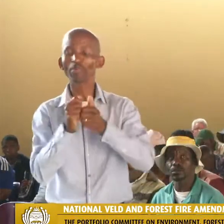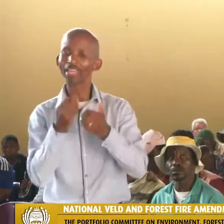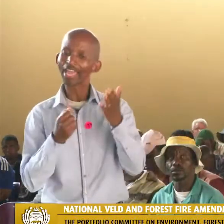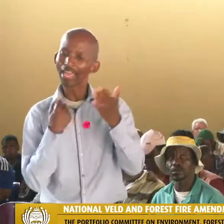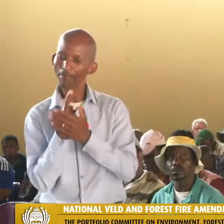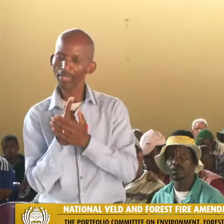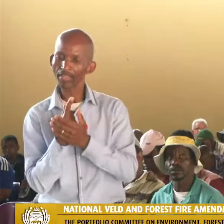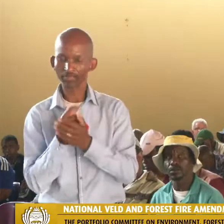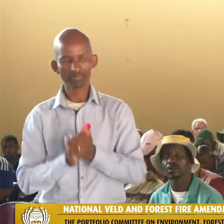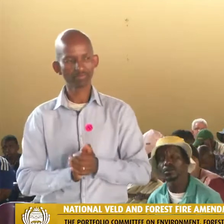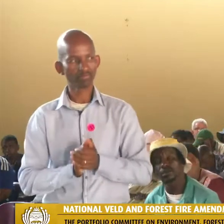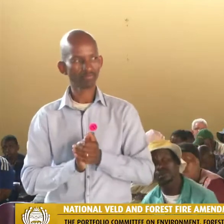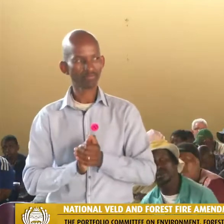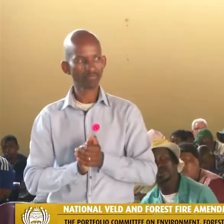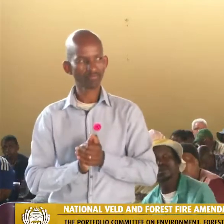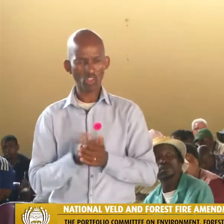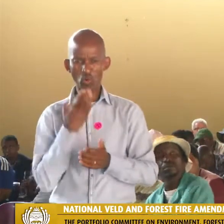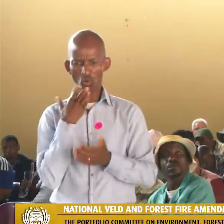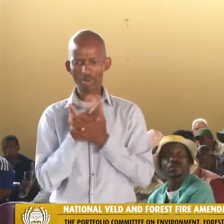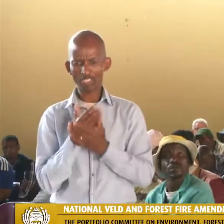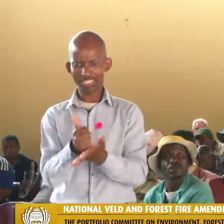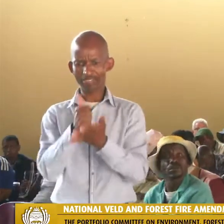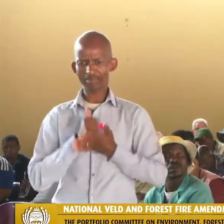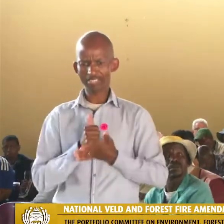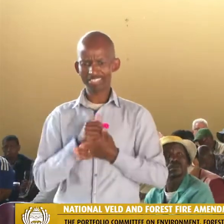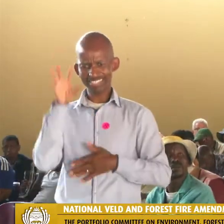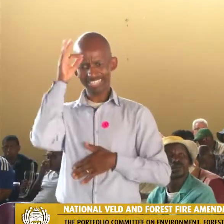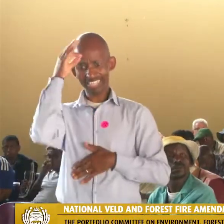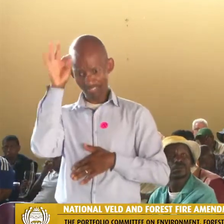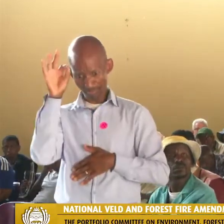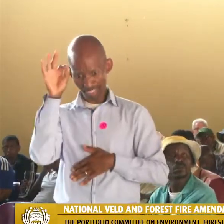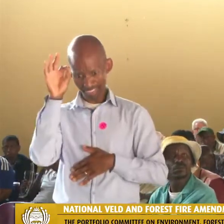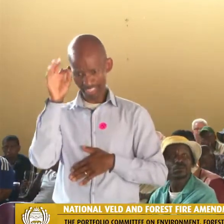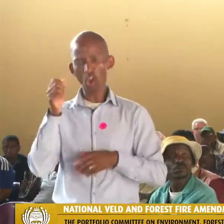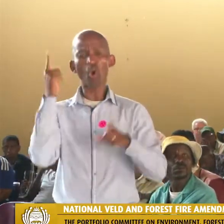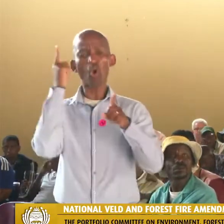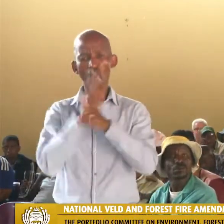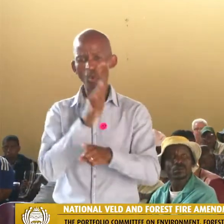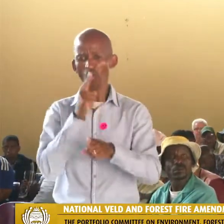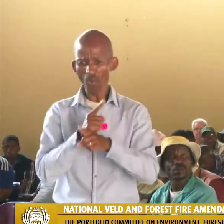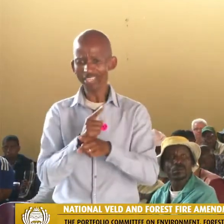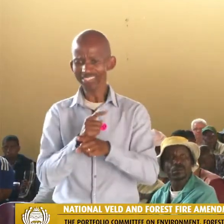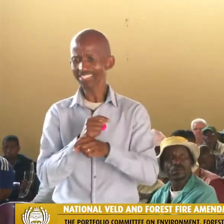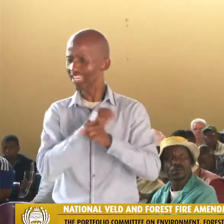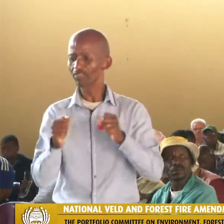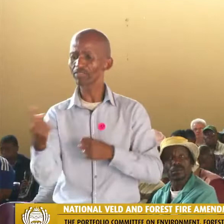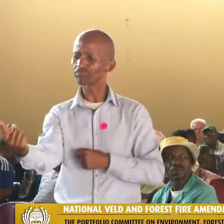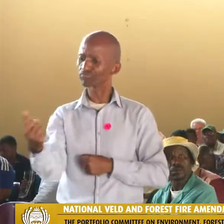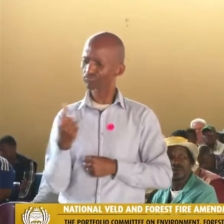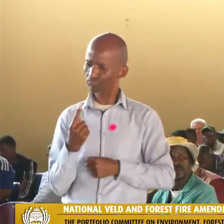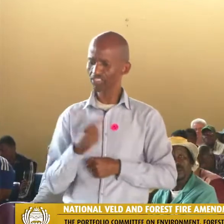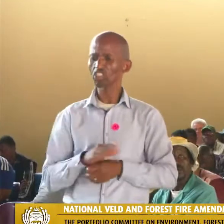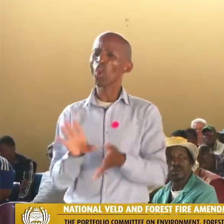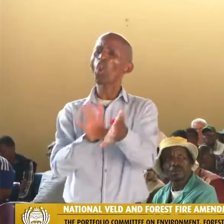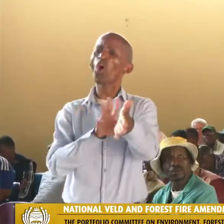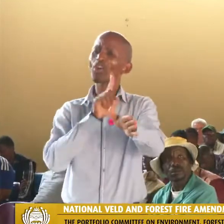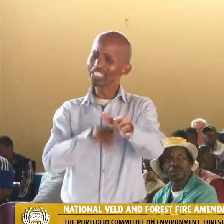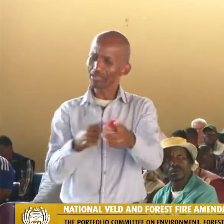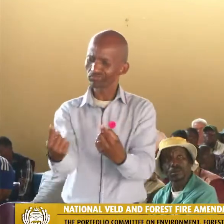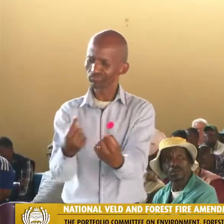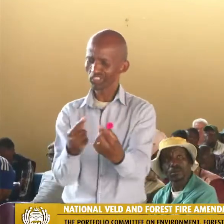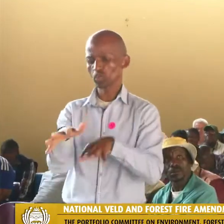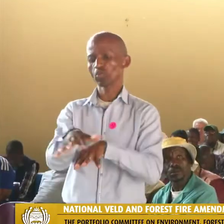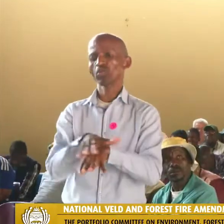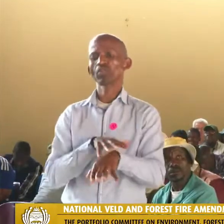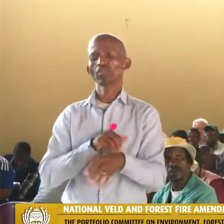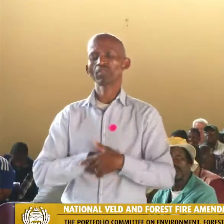sangabomu ubani uzophinda ndincede? Urhulumente uthatha forever ukuze abuyele kuthi. The government is slow when